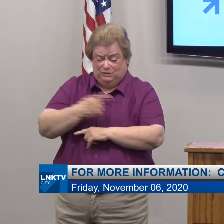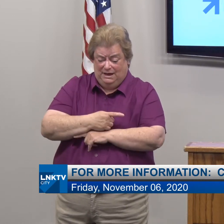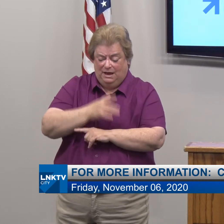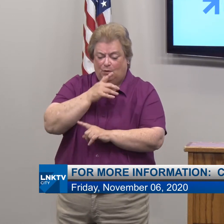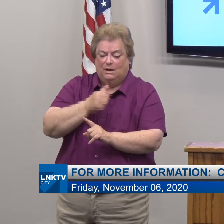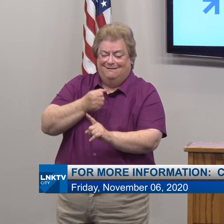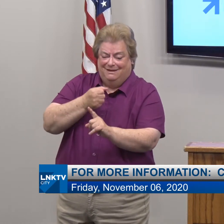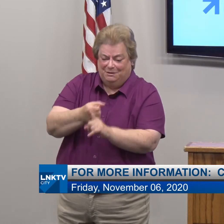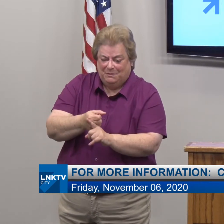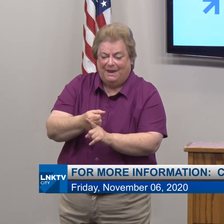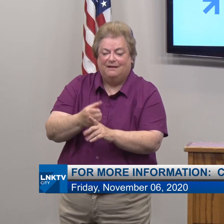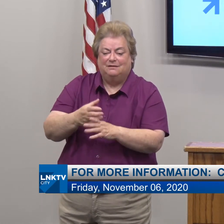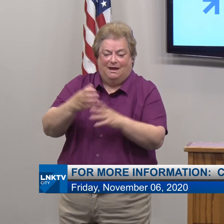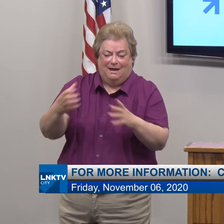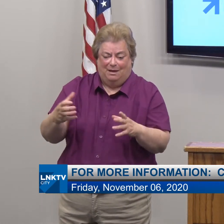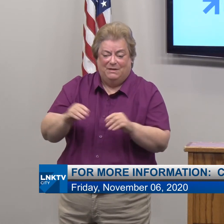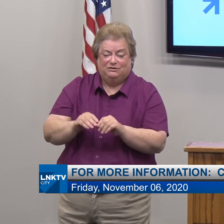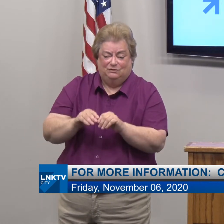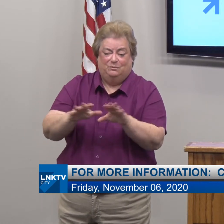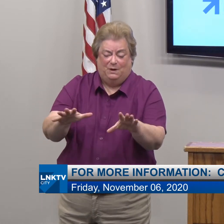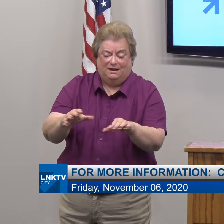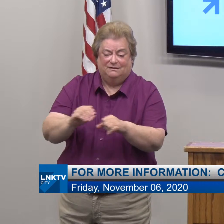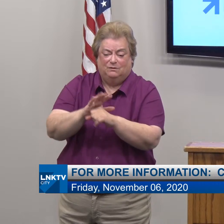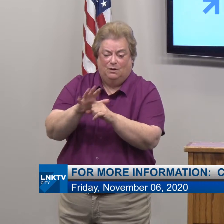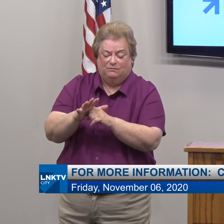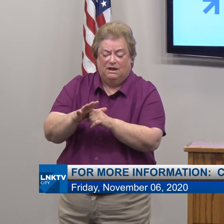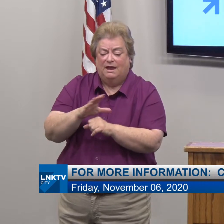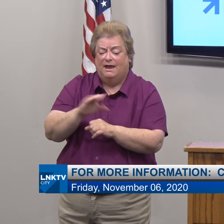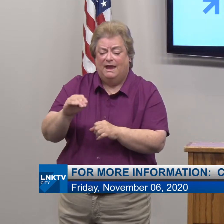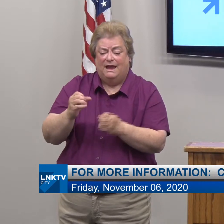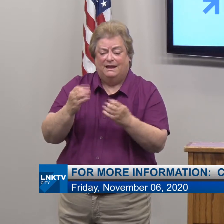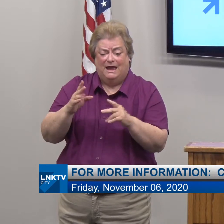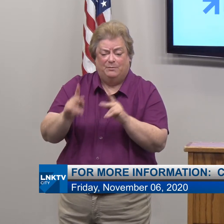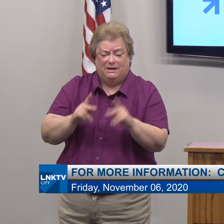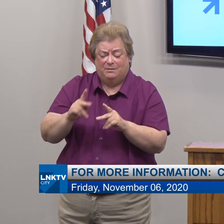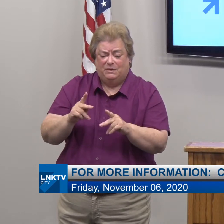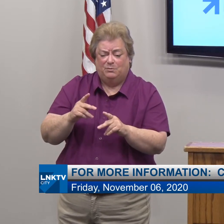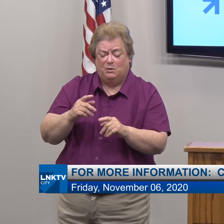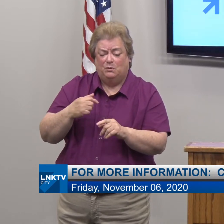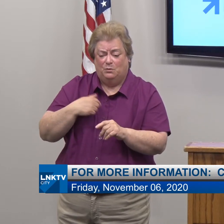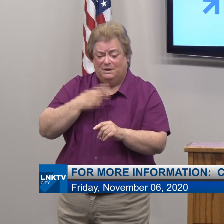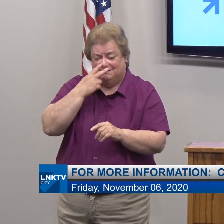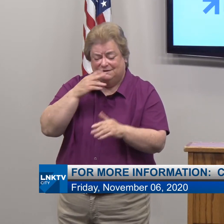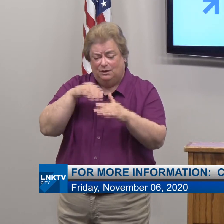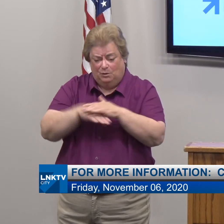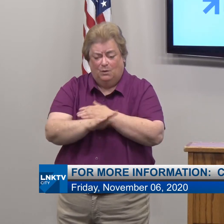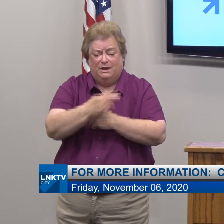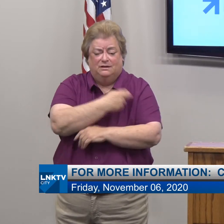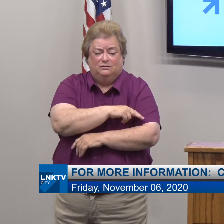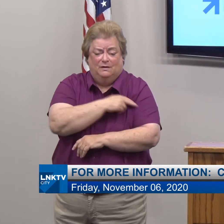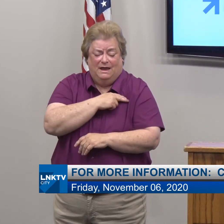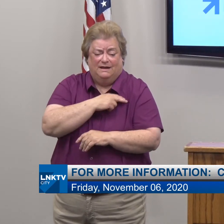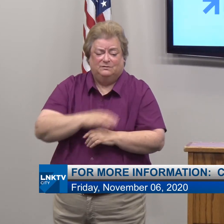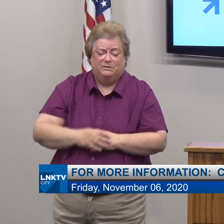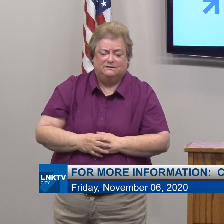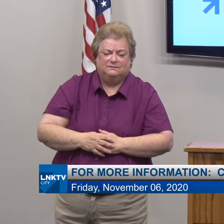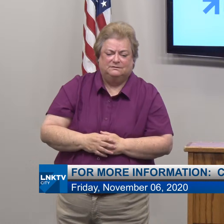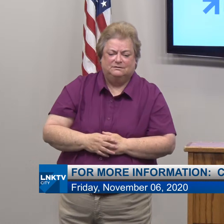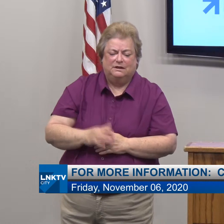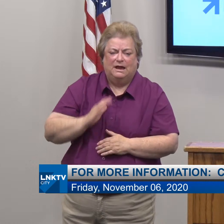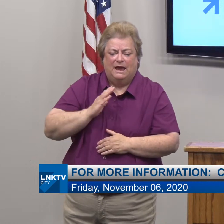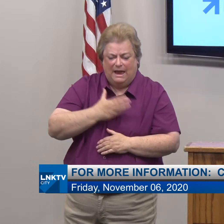impact the spread of the virus and the number of cases and hospitalizations we see in the next few weeks. Our